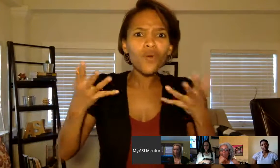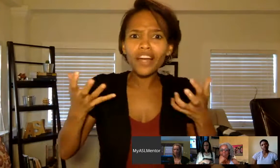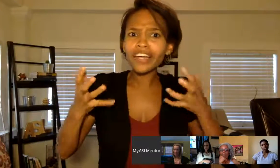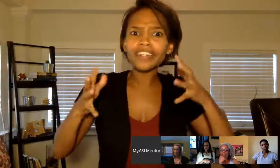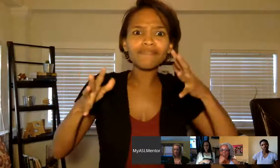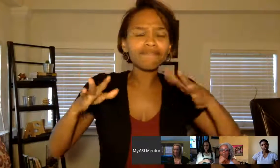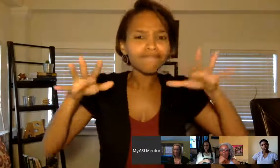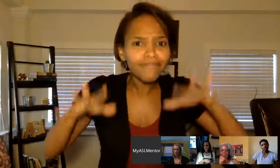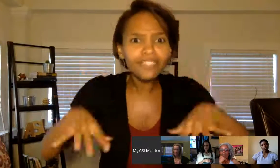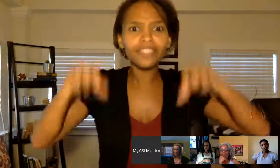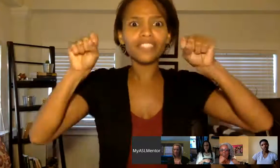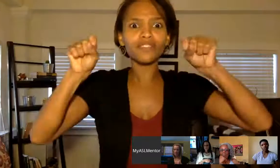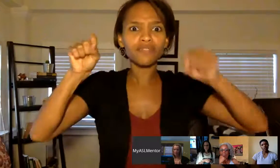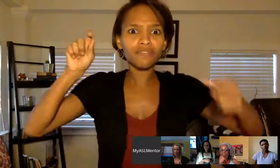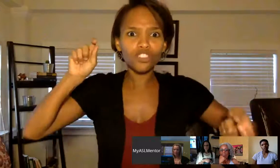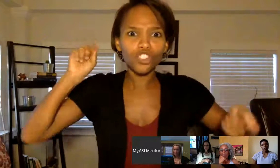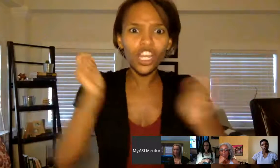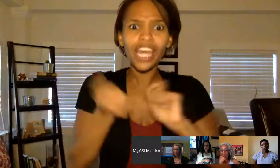wanna